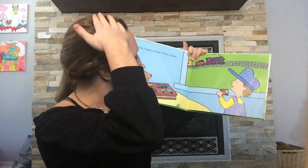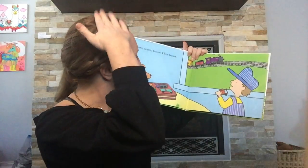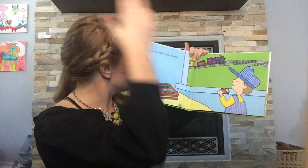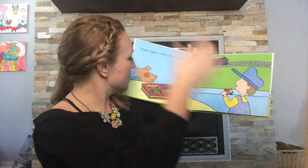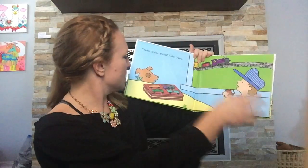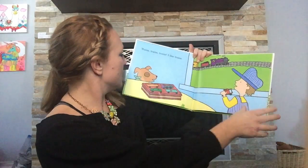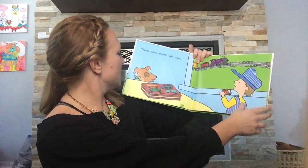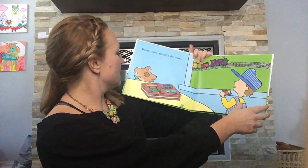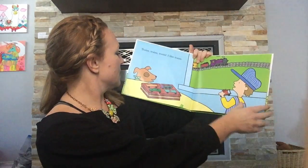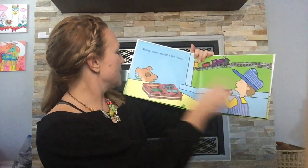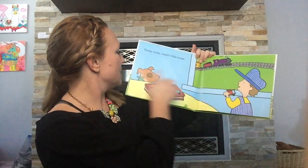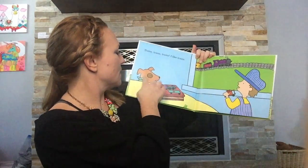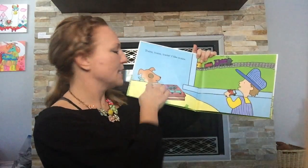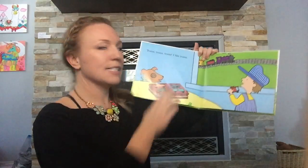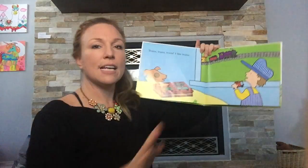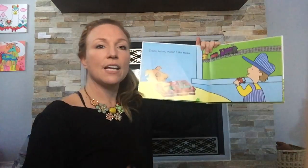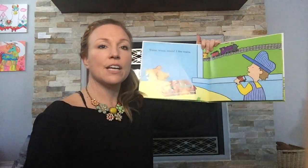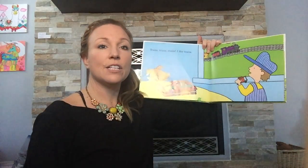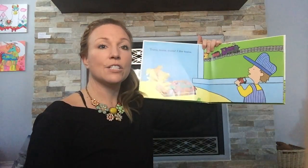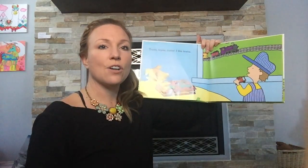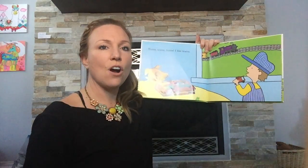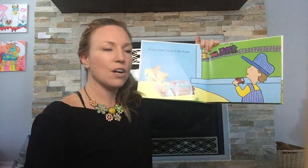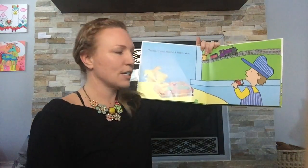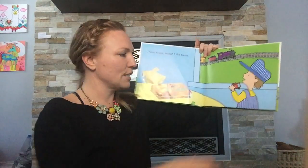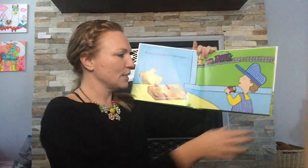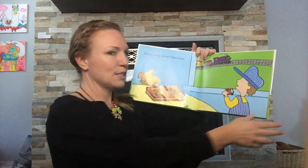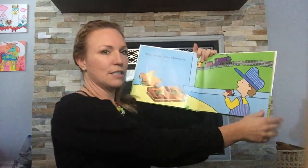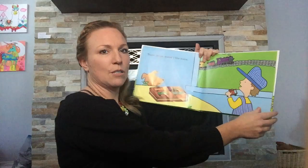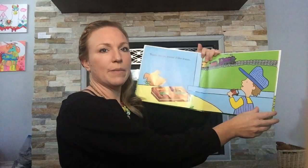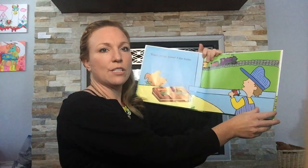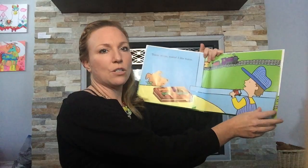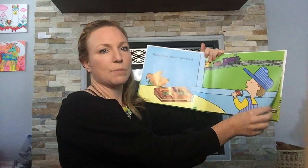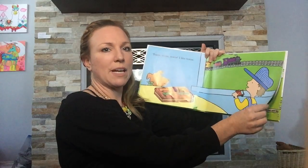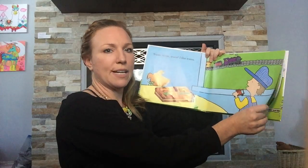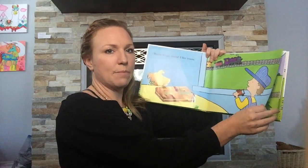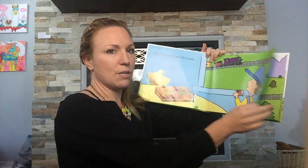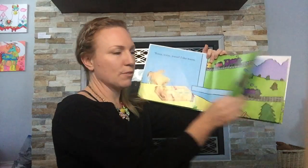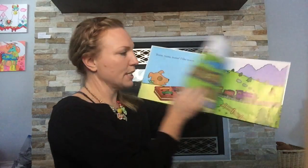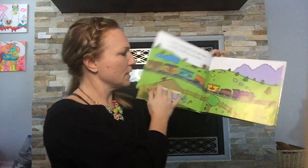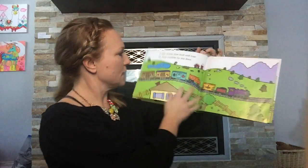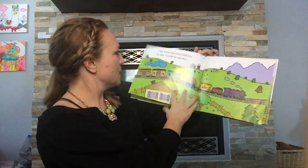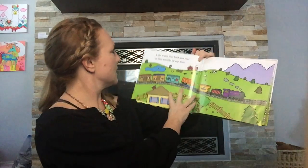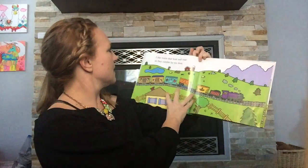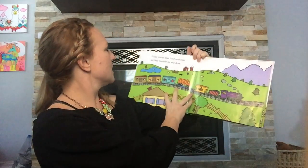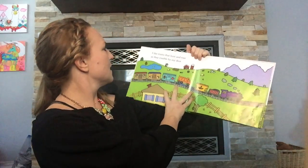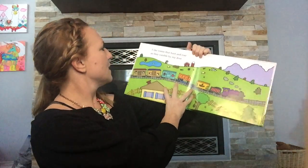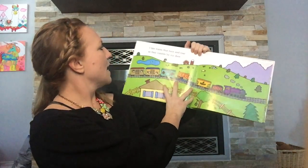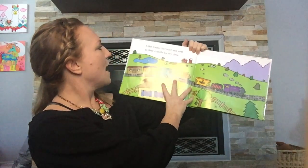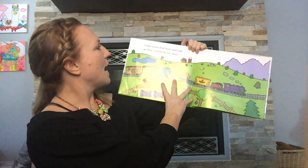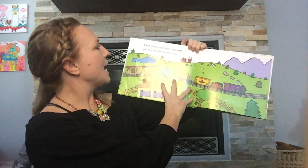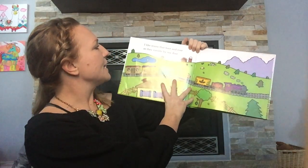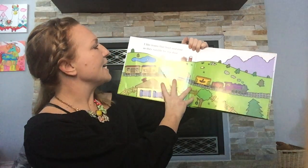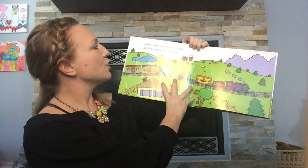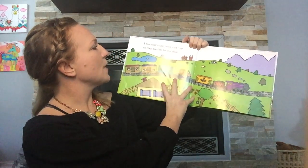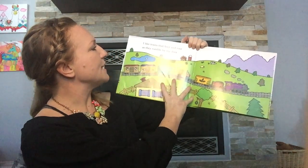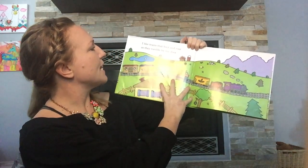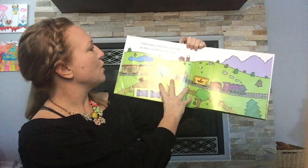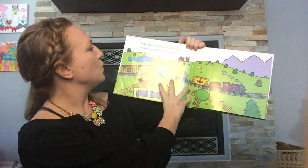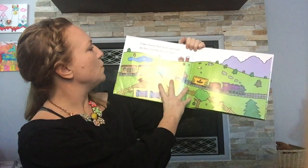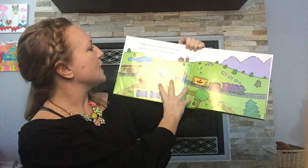on. There's his dog. My dog's behind me over here. I like trains that hoot